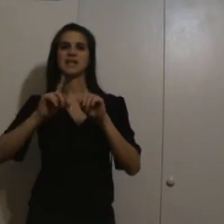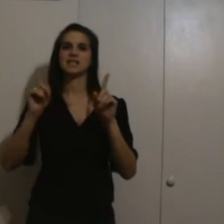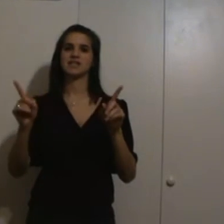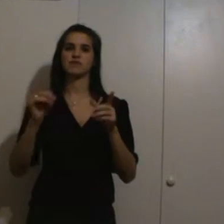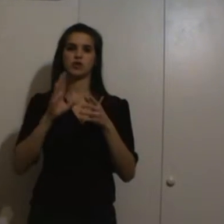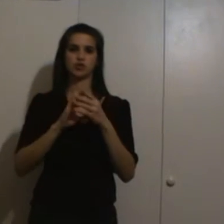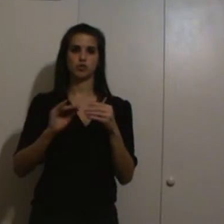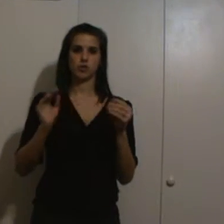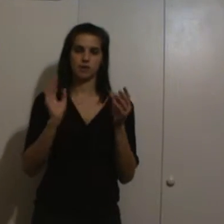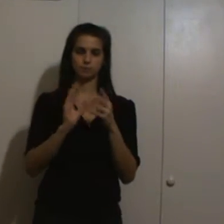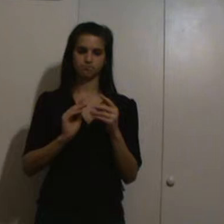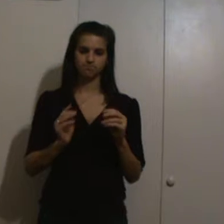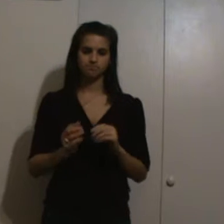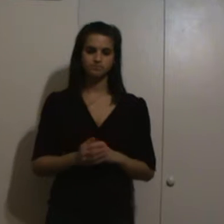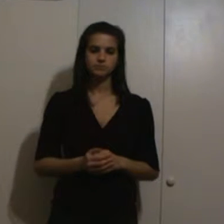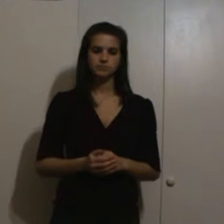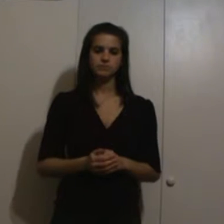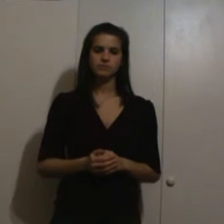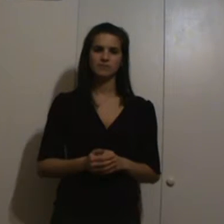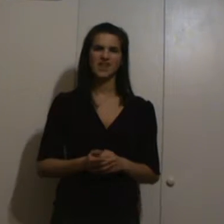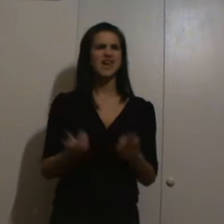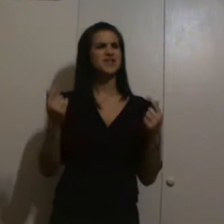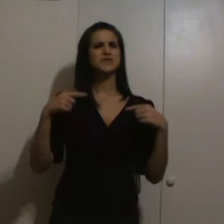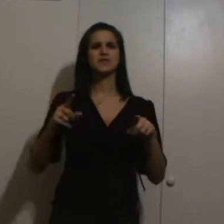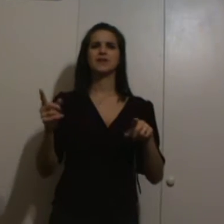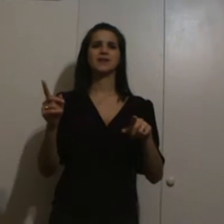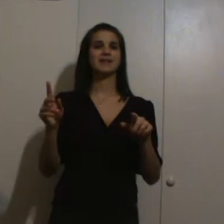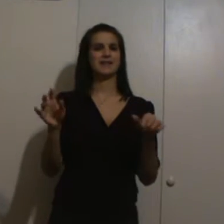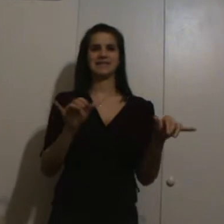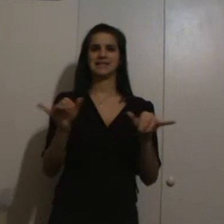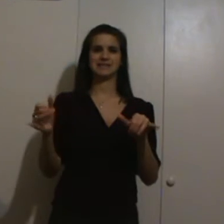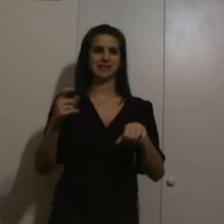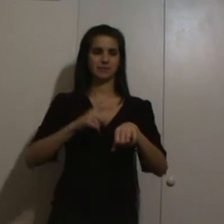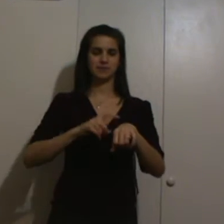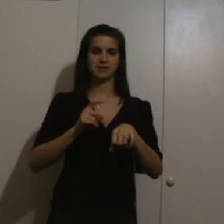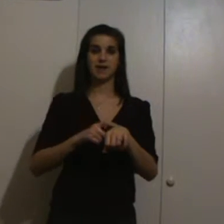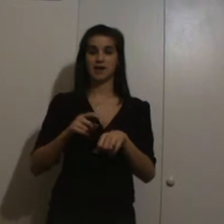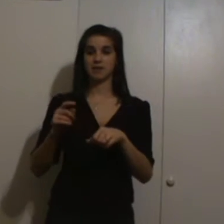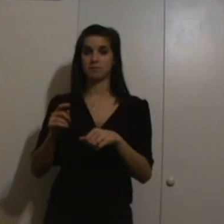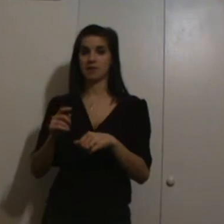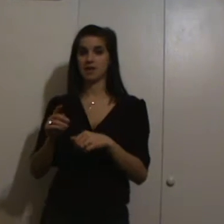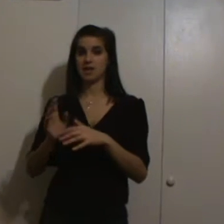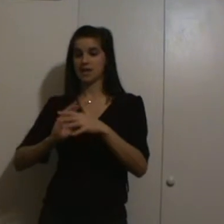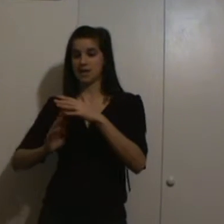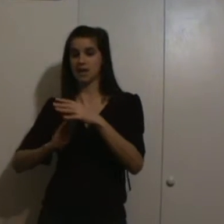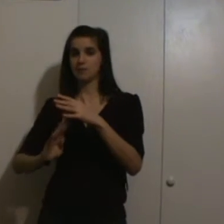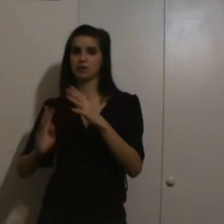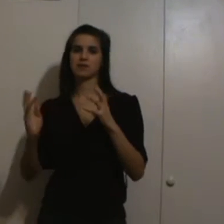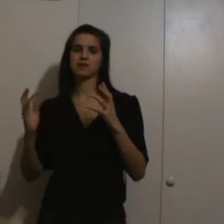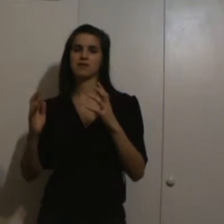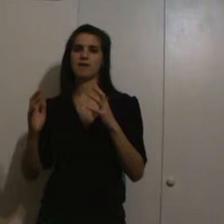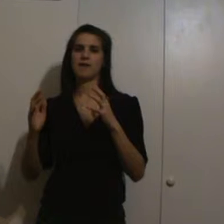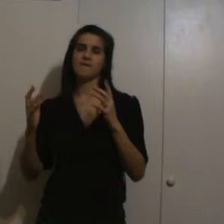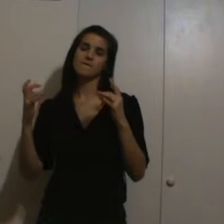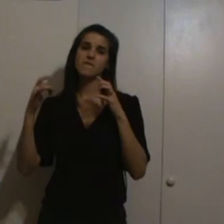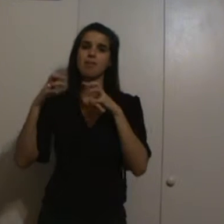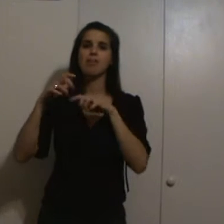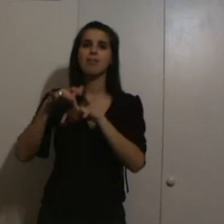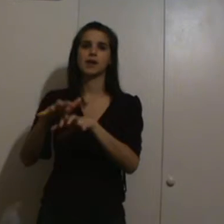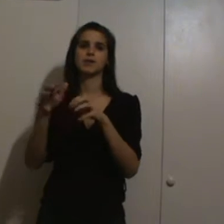During the same time period, immigrants flooded America, and they flooded the cities for work. The average